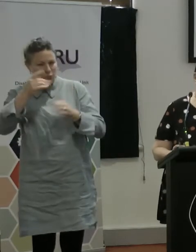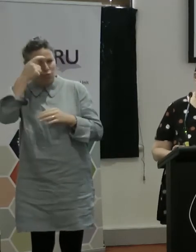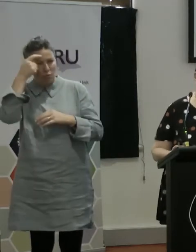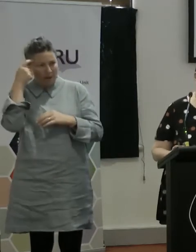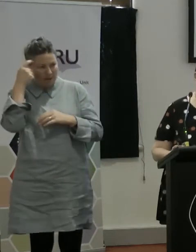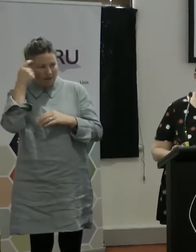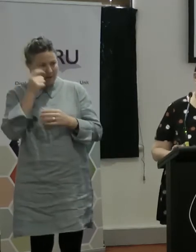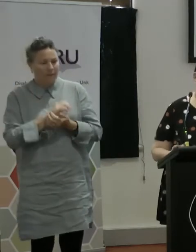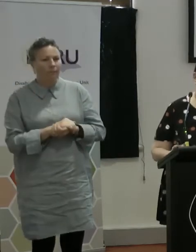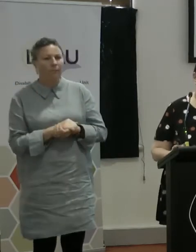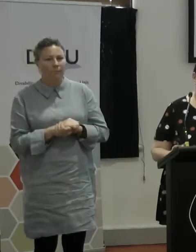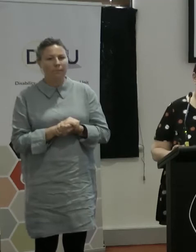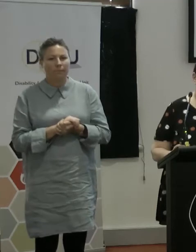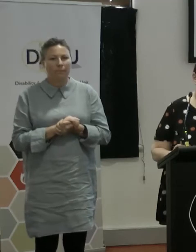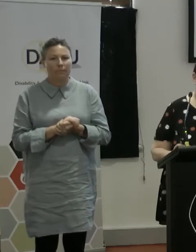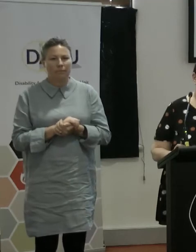And